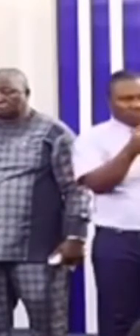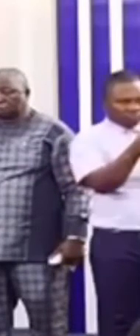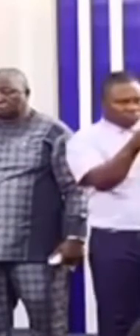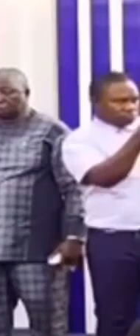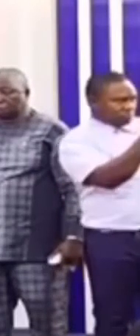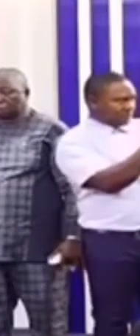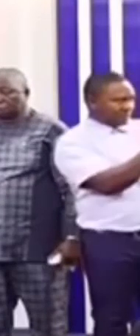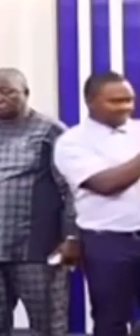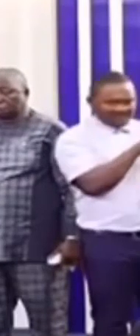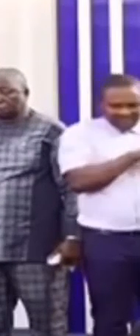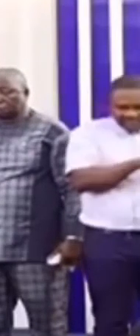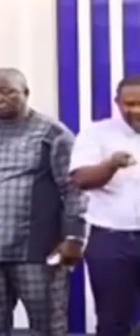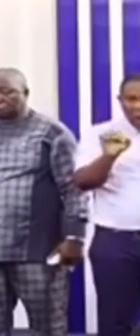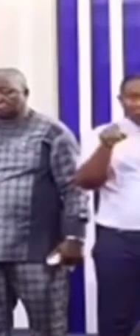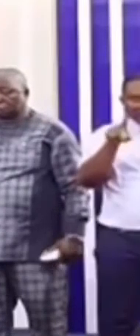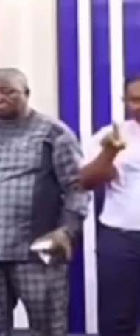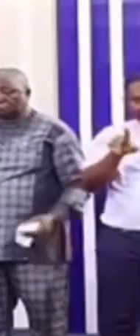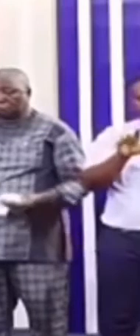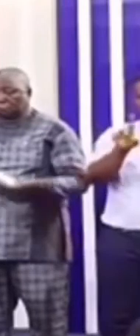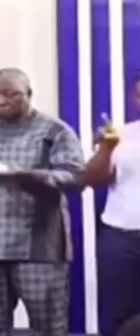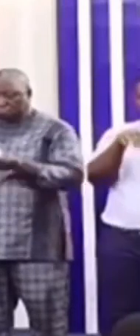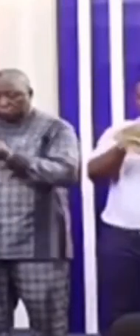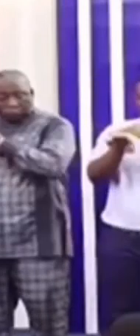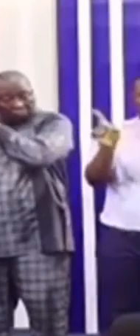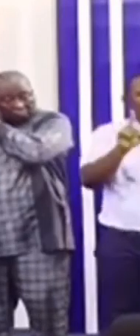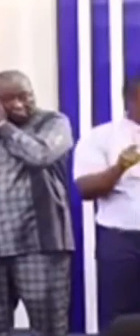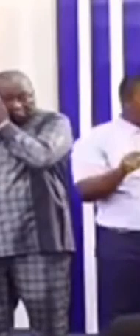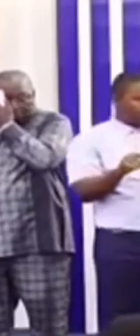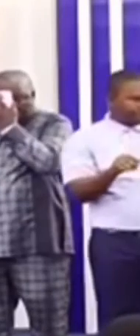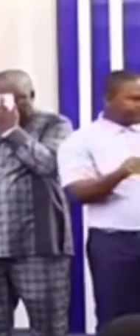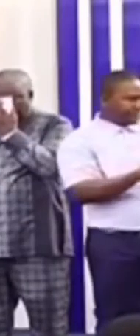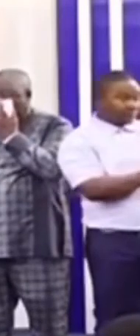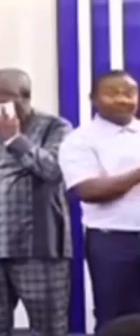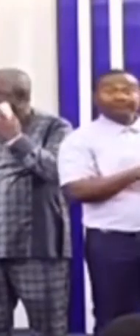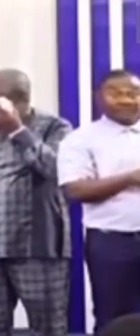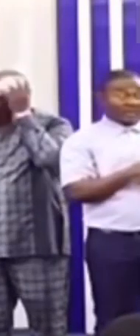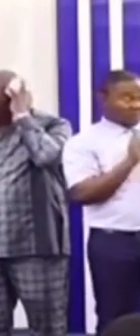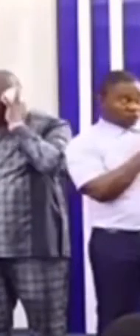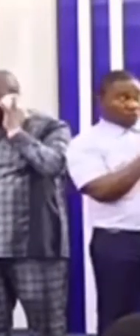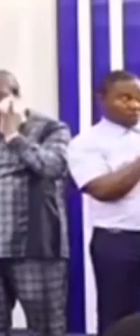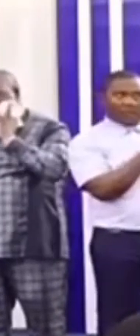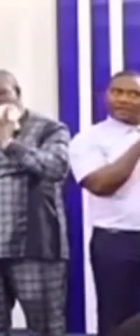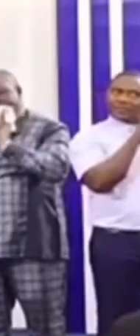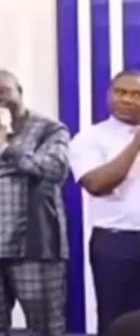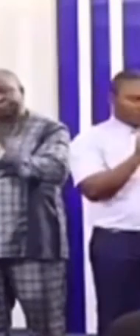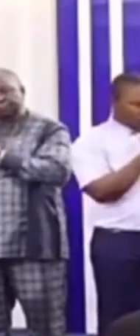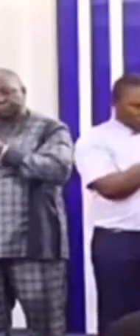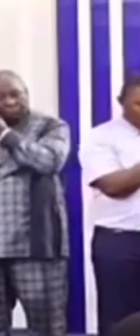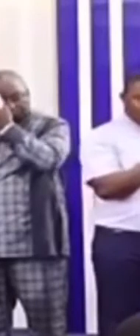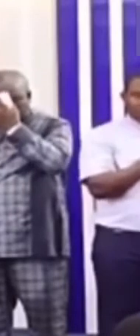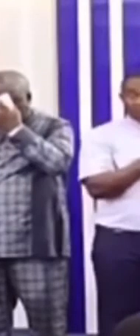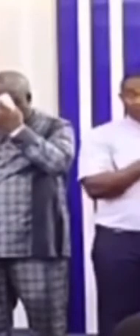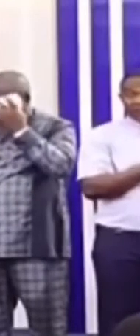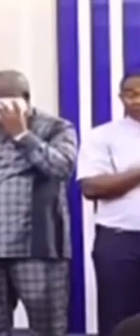not go into the outpatients and sit among other patients, and especially how people will be seeing you. So those doctors who will be seeing those patients